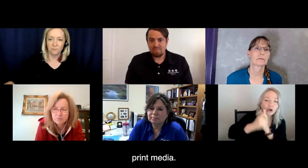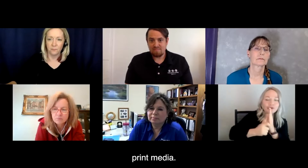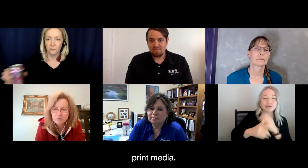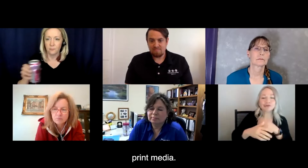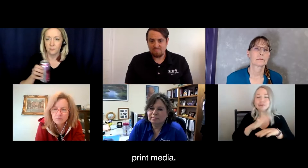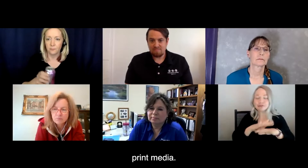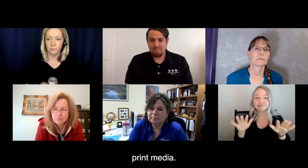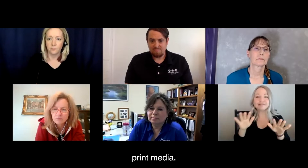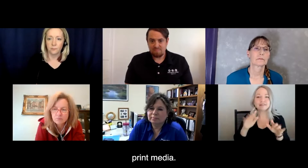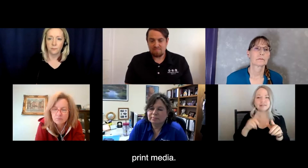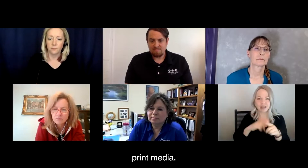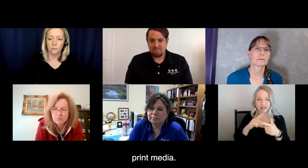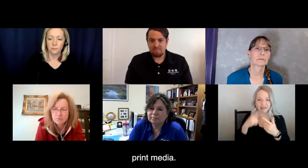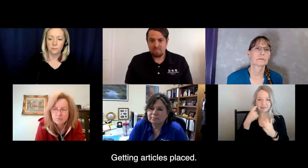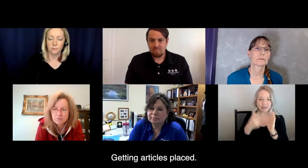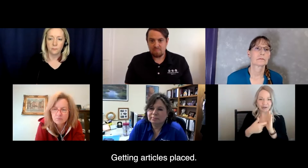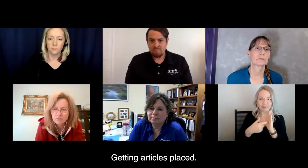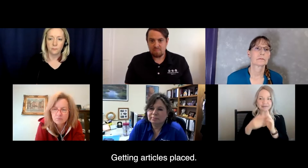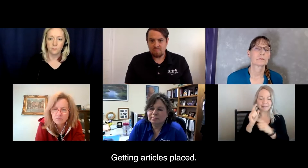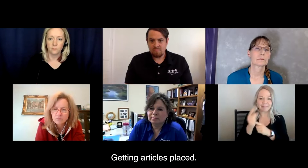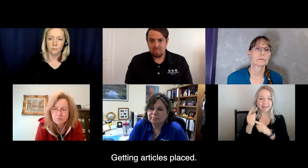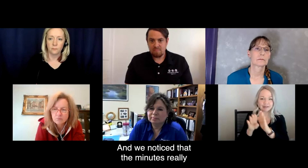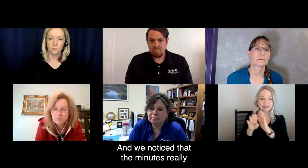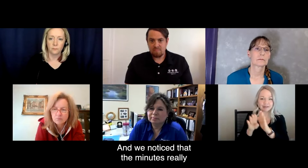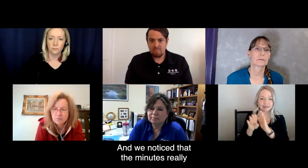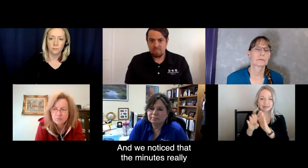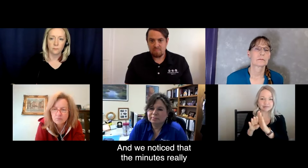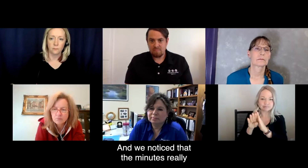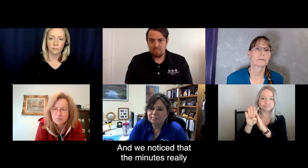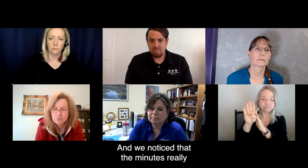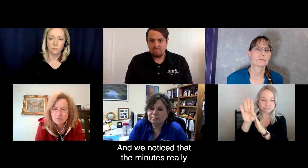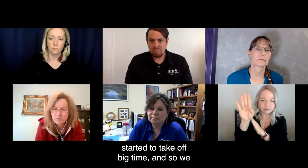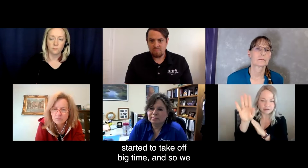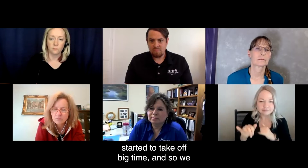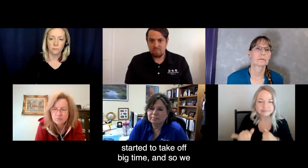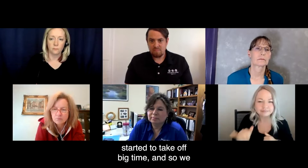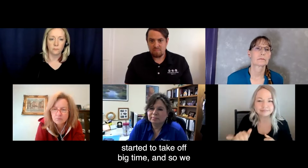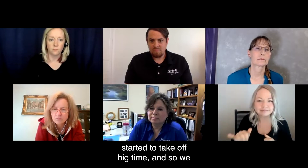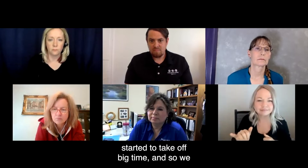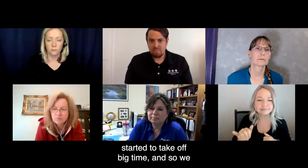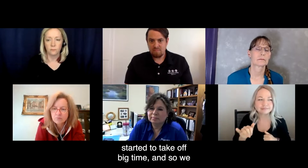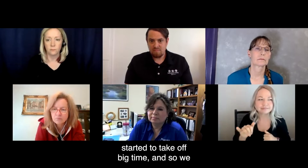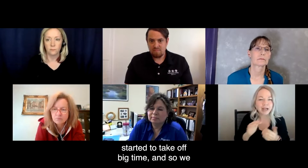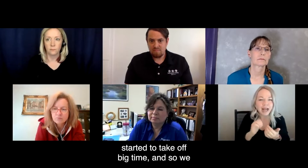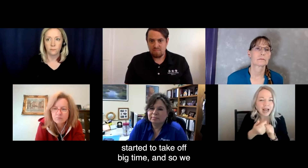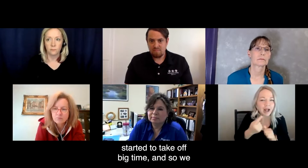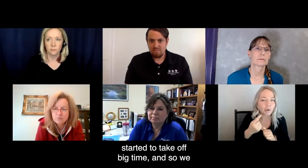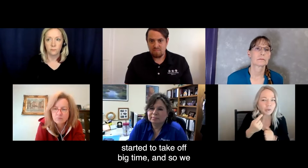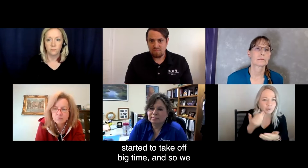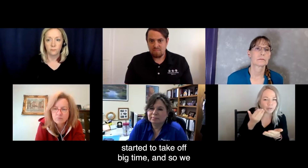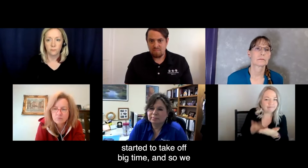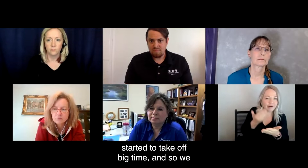print media, getting articles placed. And we noticed that the minutes really started to take off big